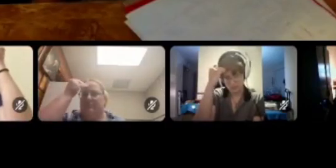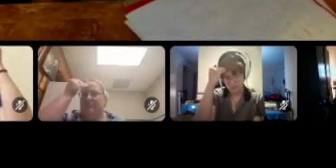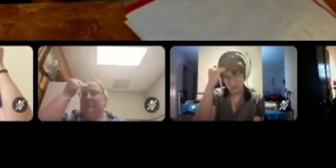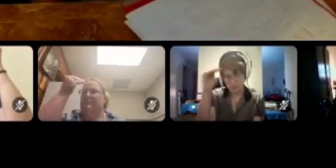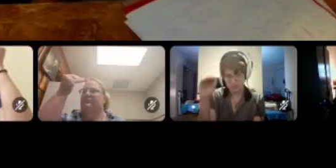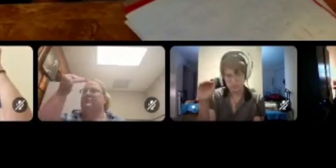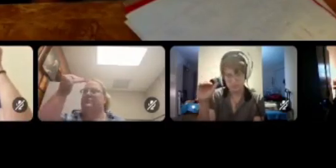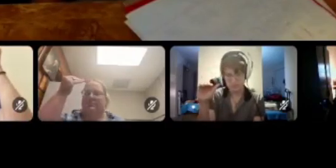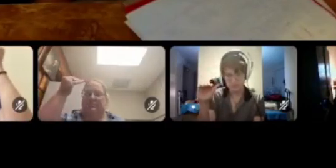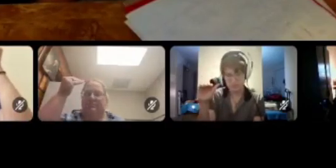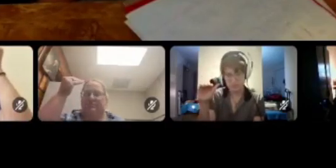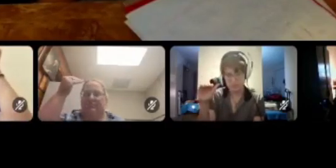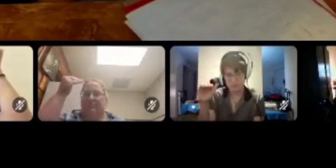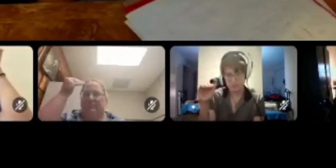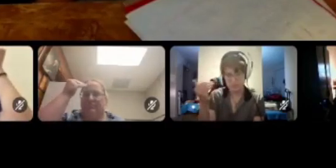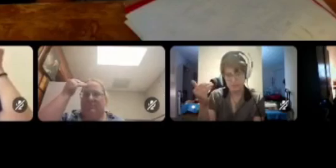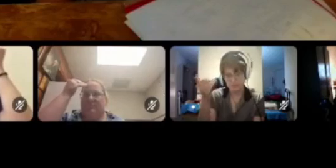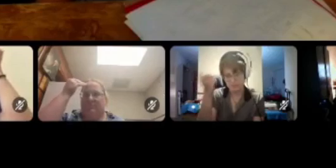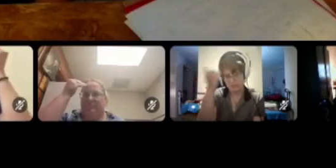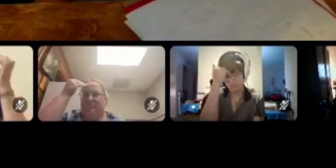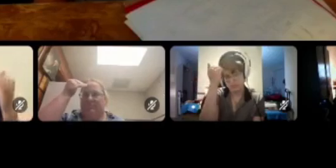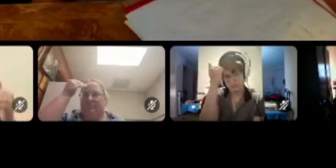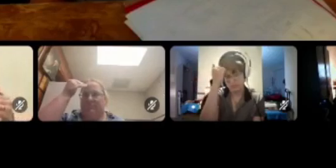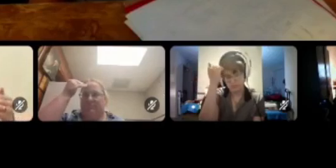that, and you're tapping it against your forehead.